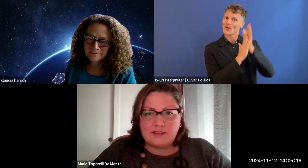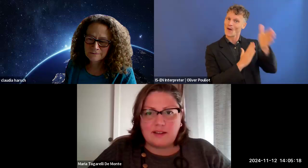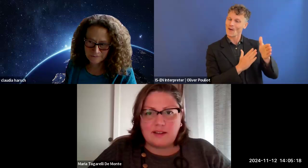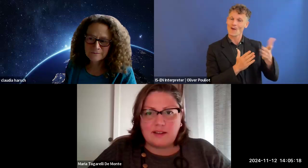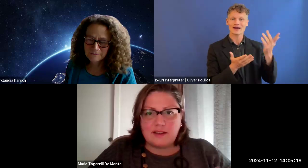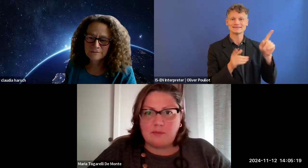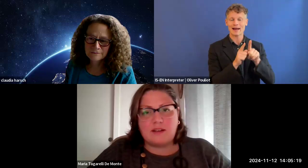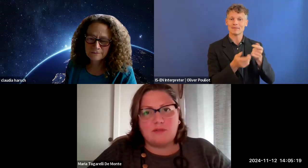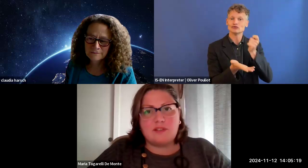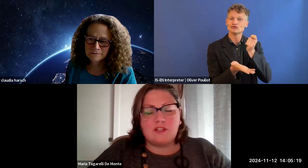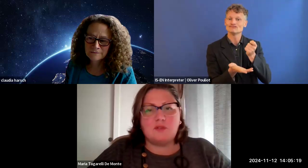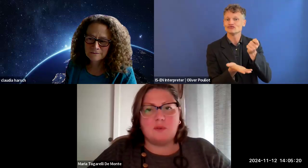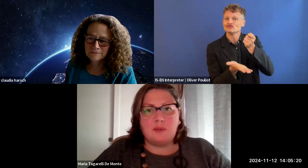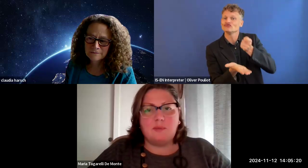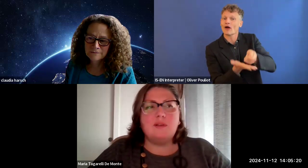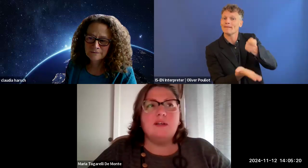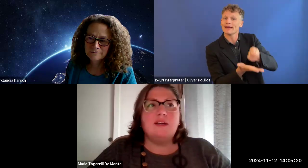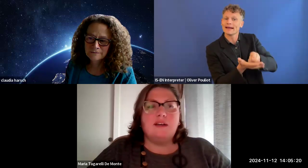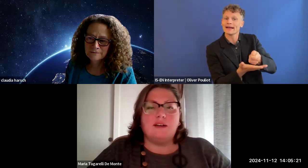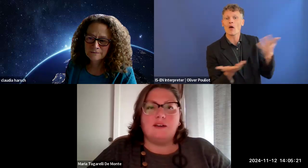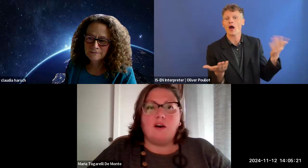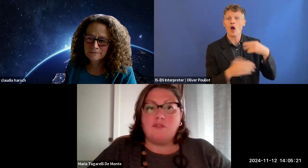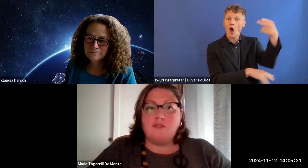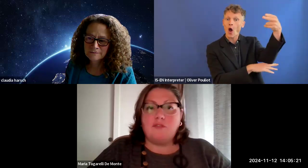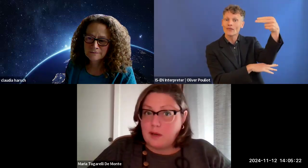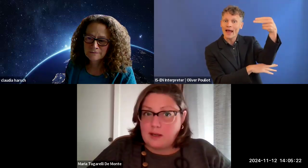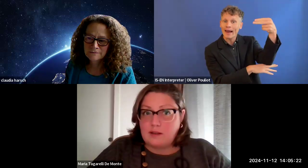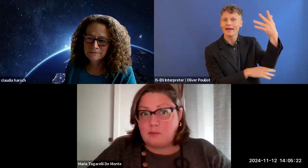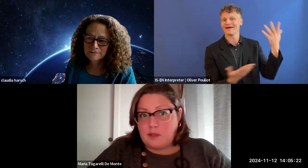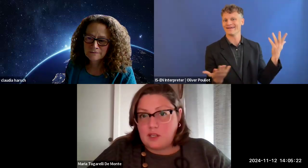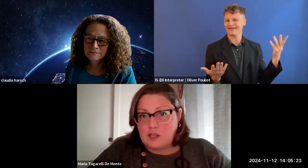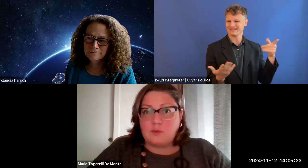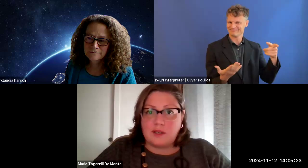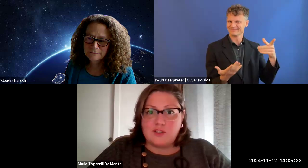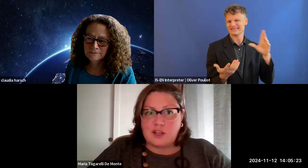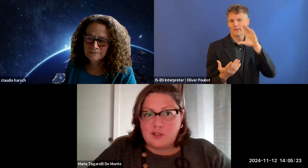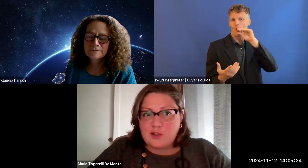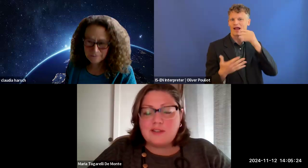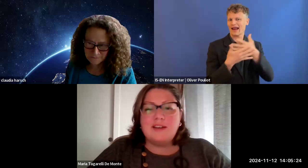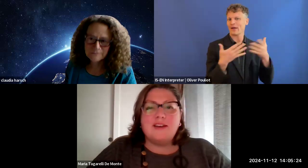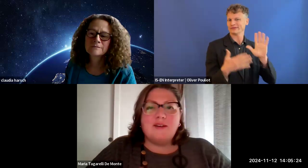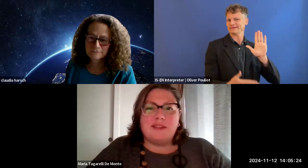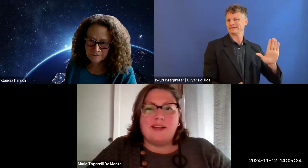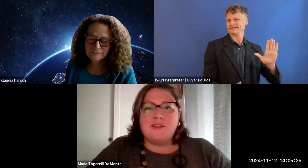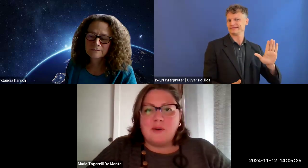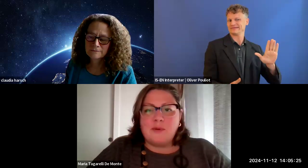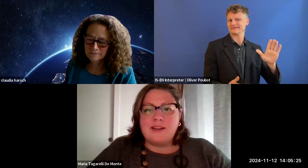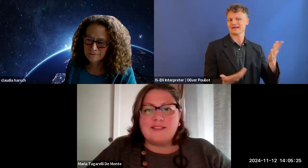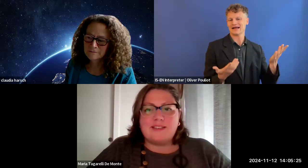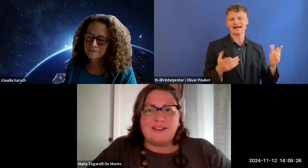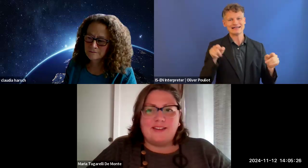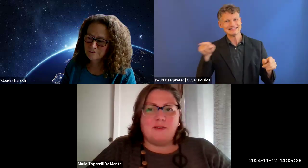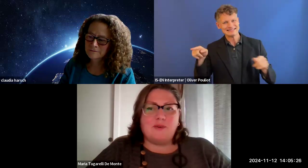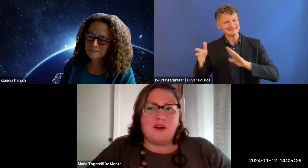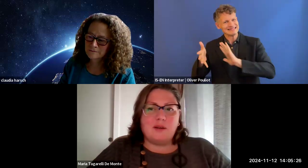informal settings, have basic conversations with people, often combining speech with gestures. But then, you